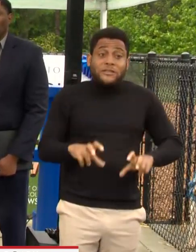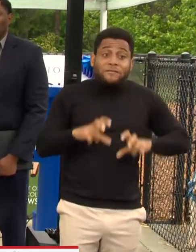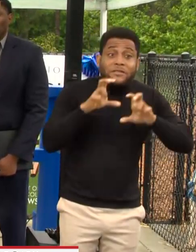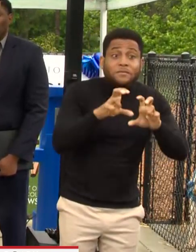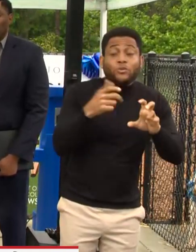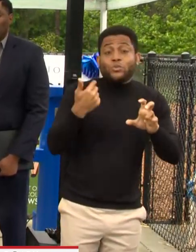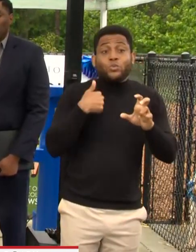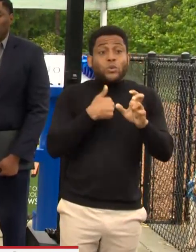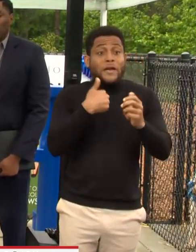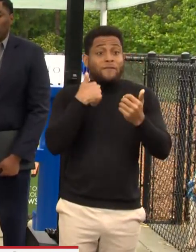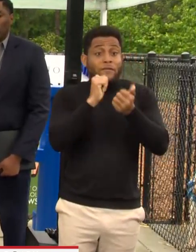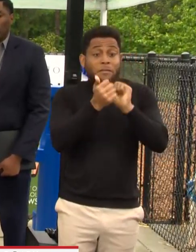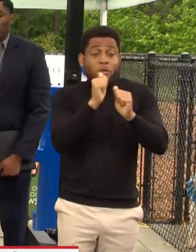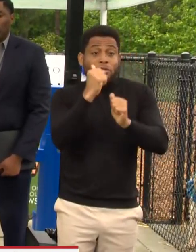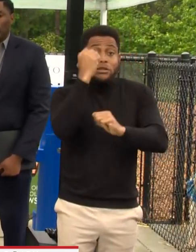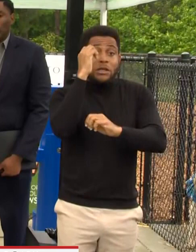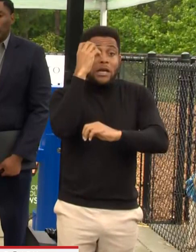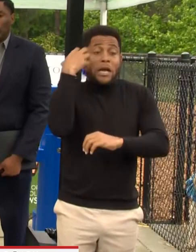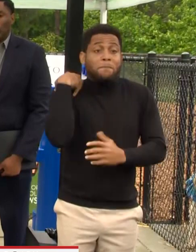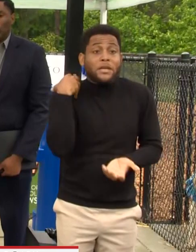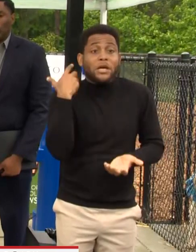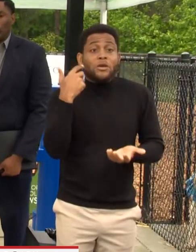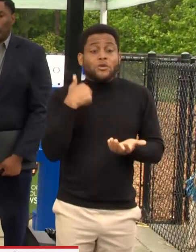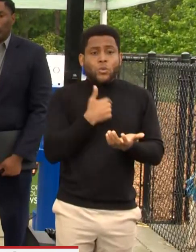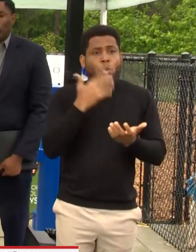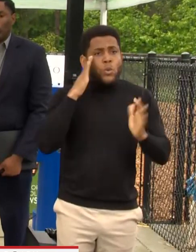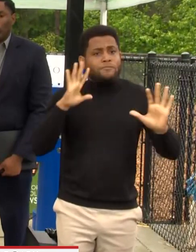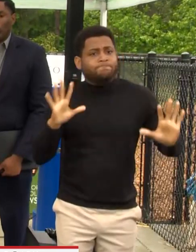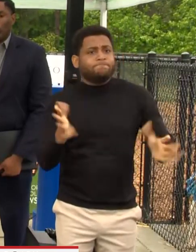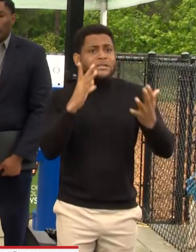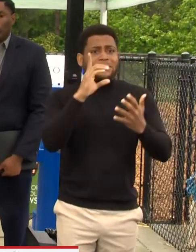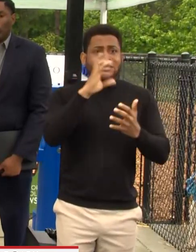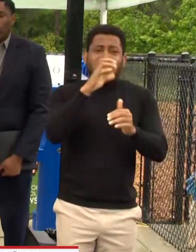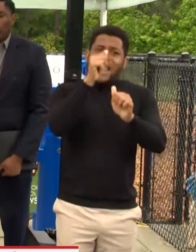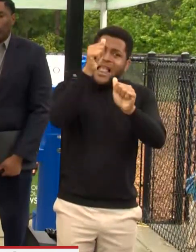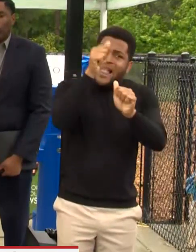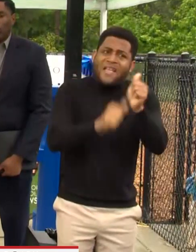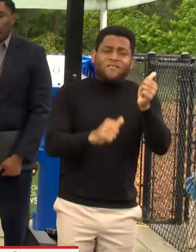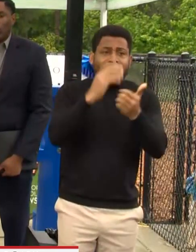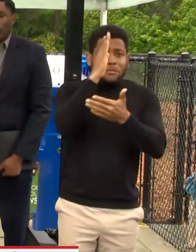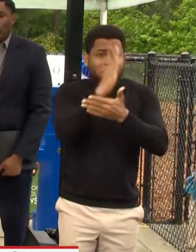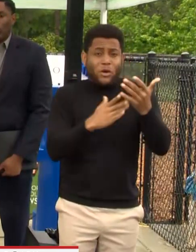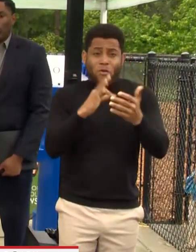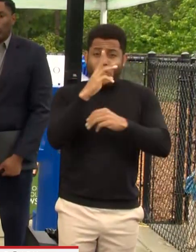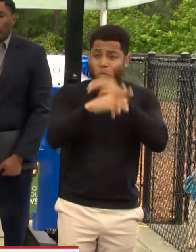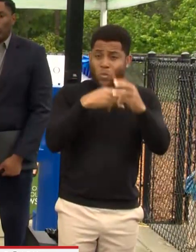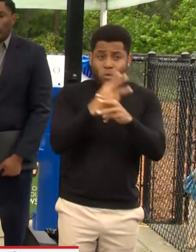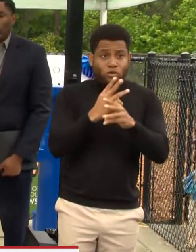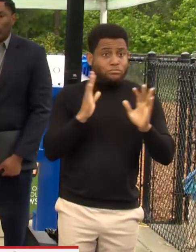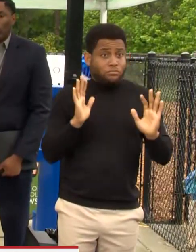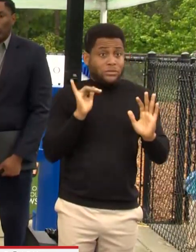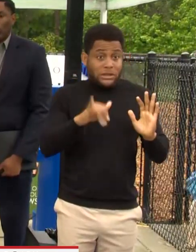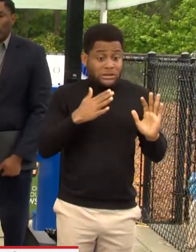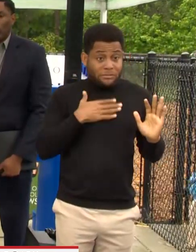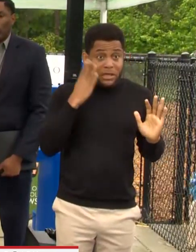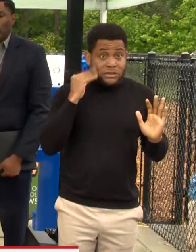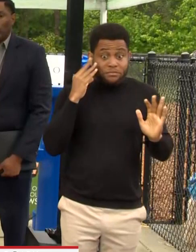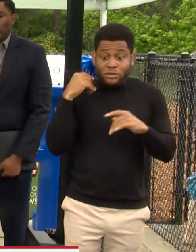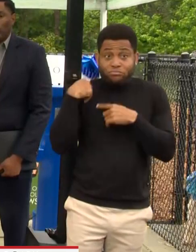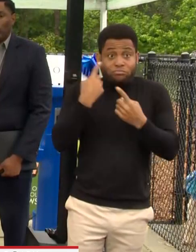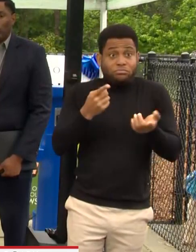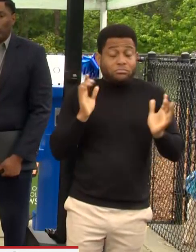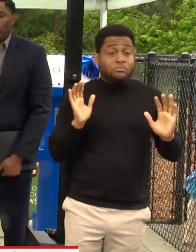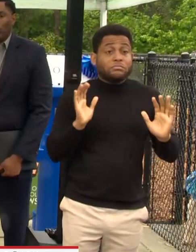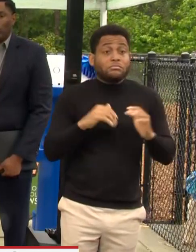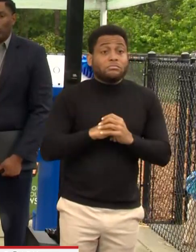going to promote the district in every corner of the world. And that has been my experience as mayor.